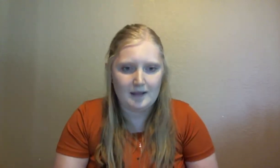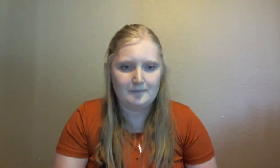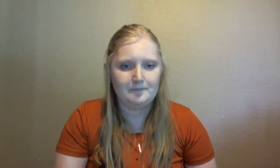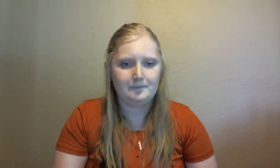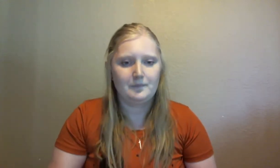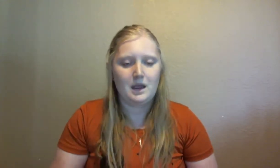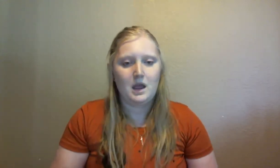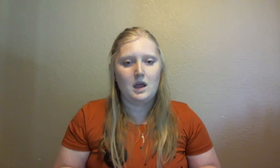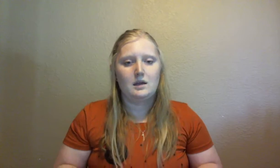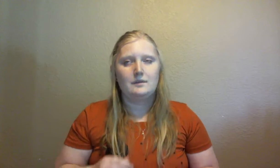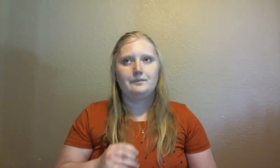ride.